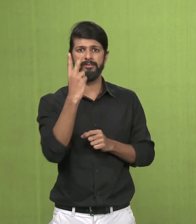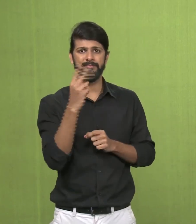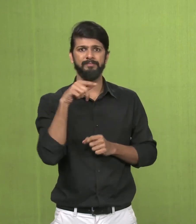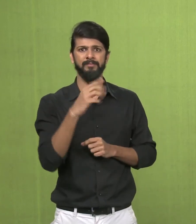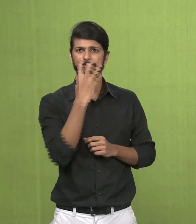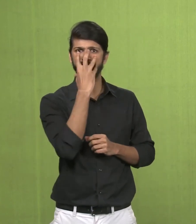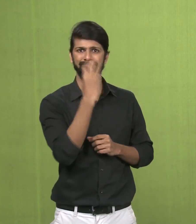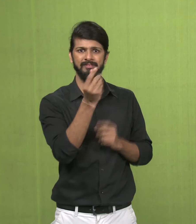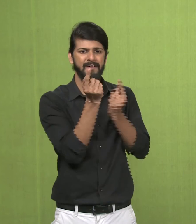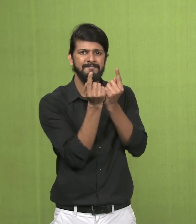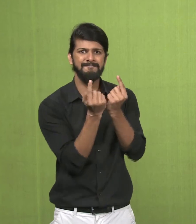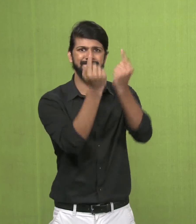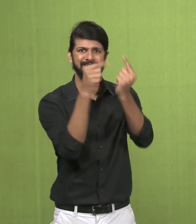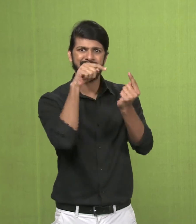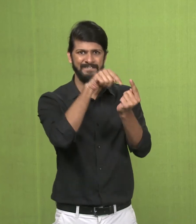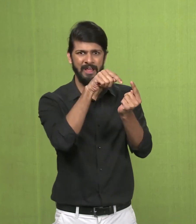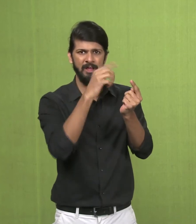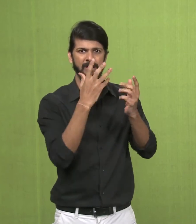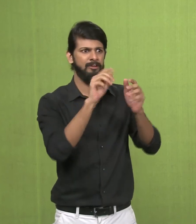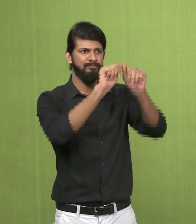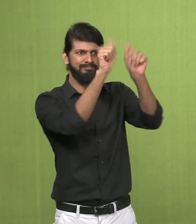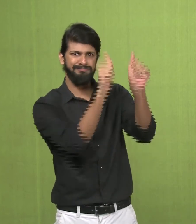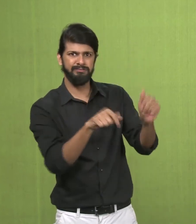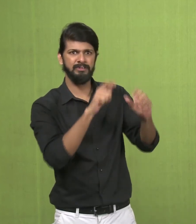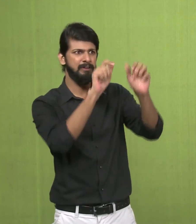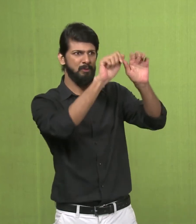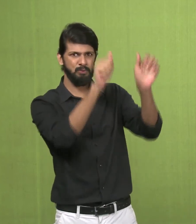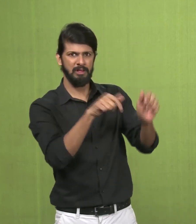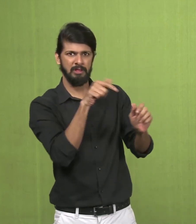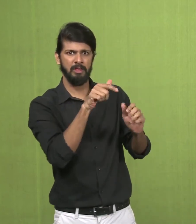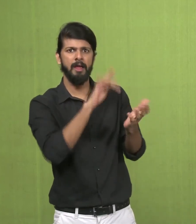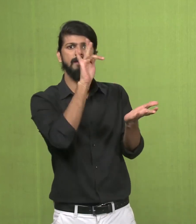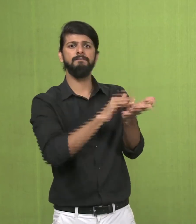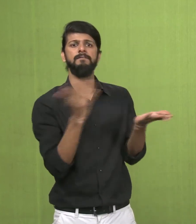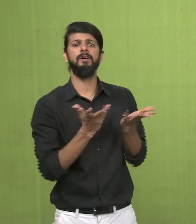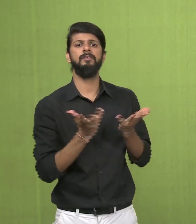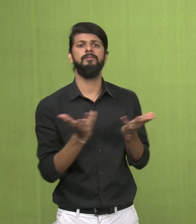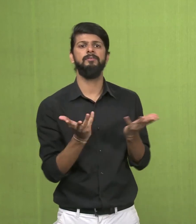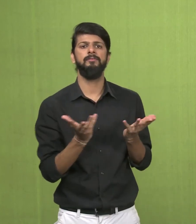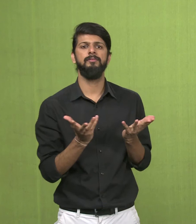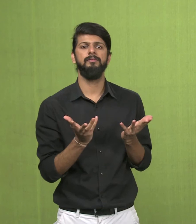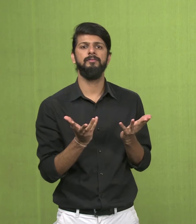Question number 2. Where is the Varaha avatar located?